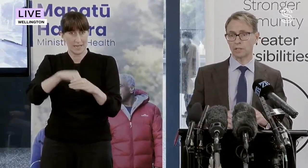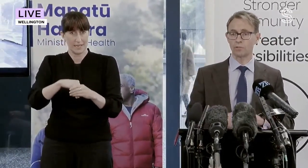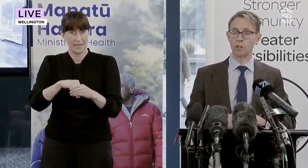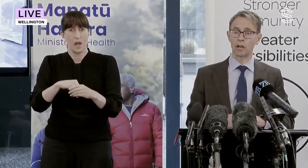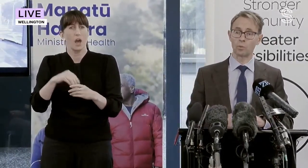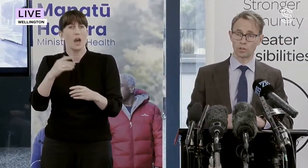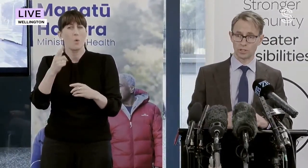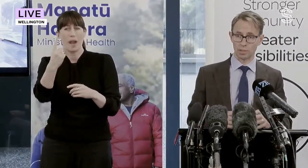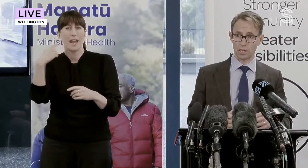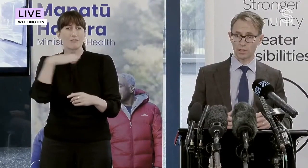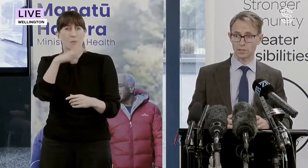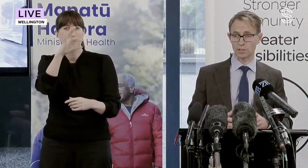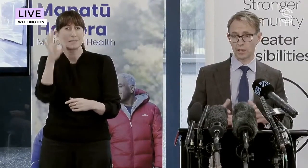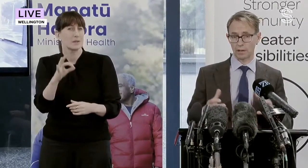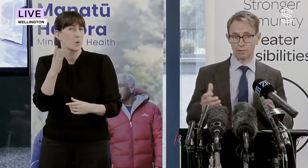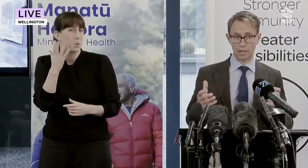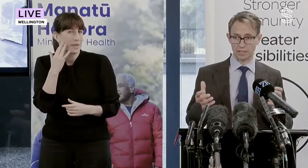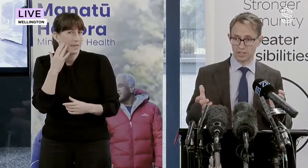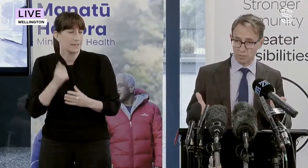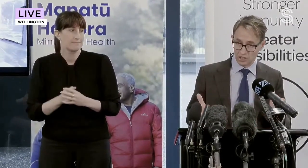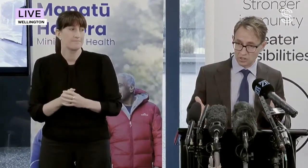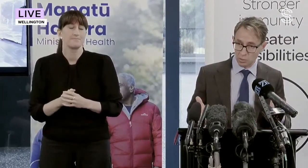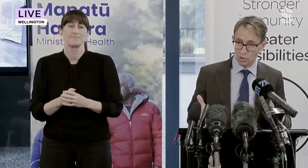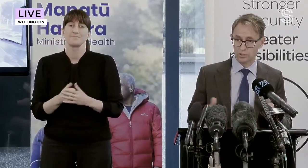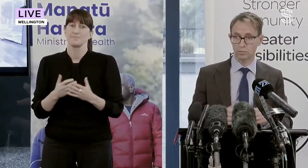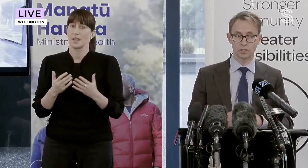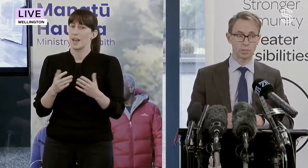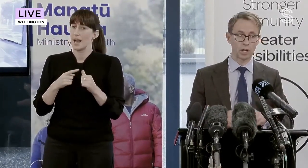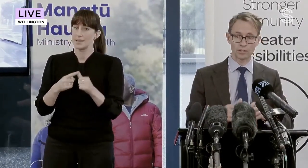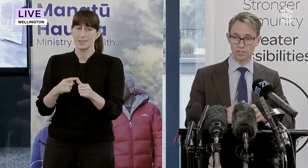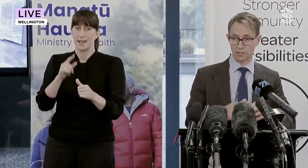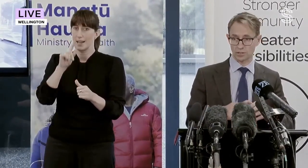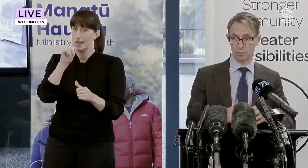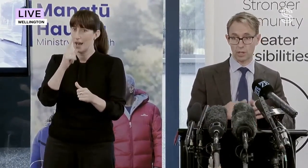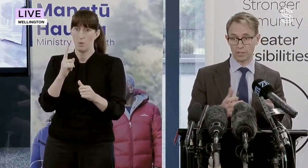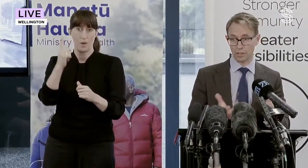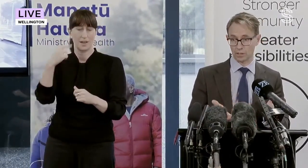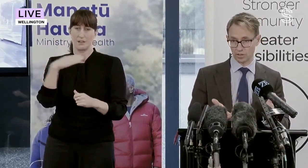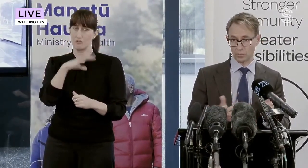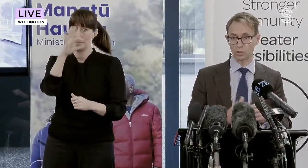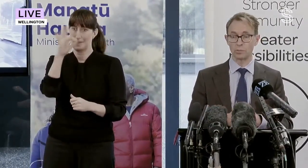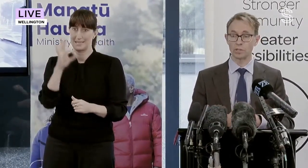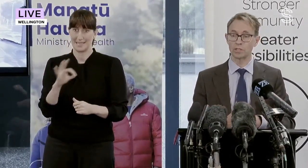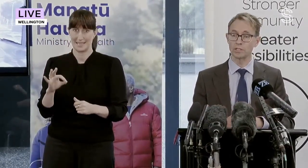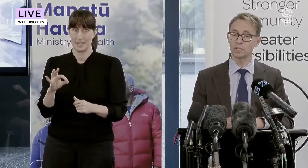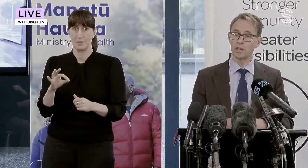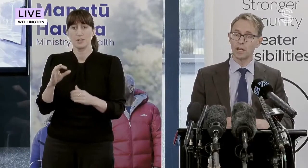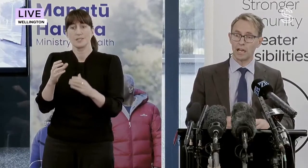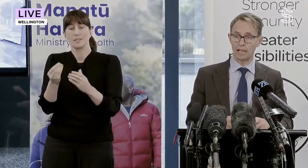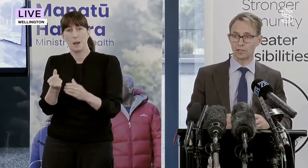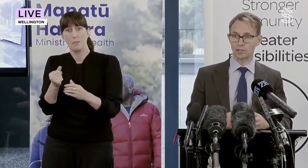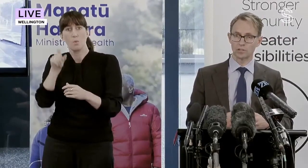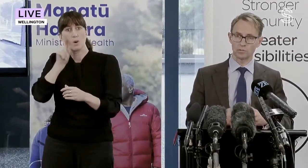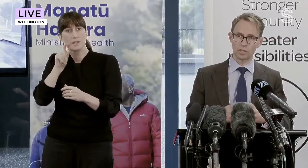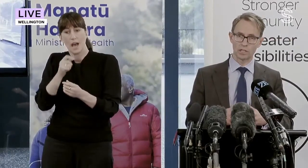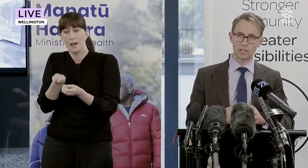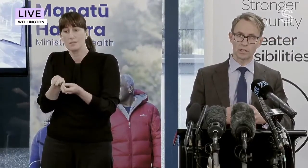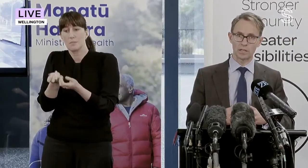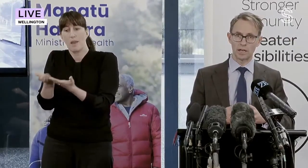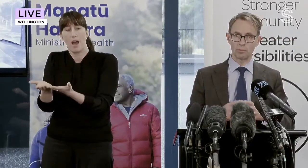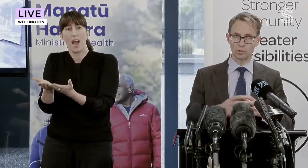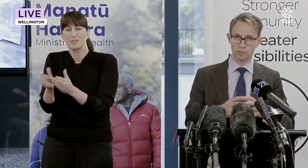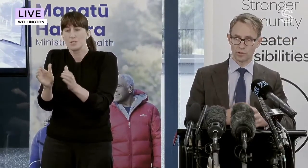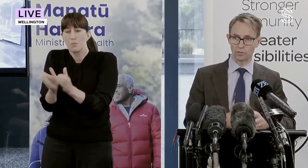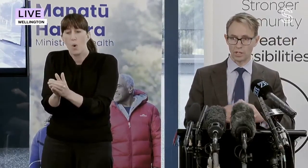because many of our water supplies are much smaller supplies supplying small communities, and it's